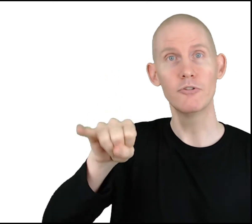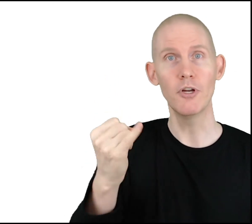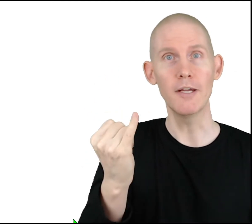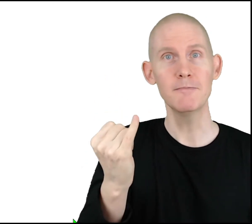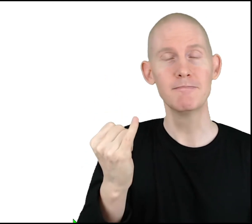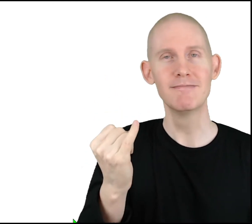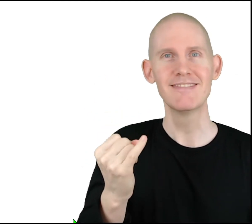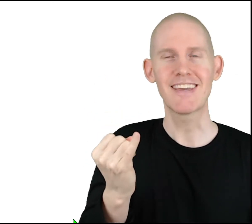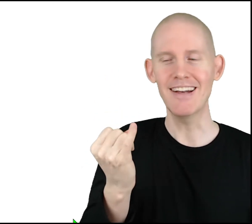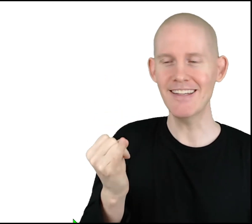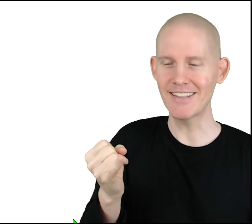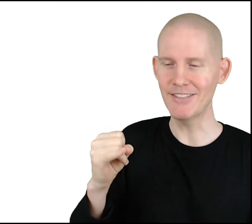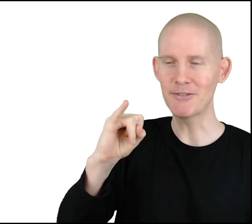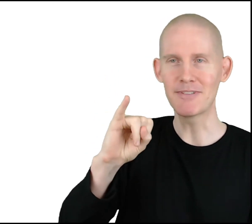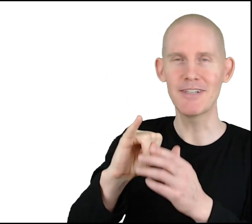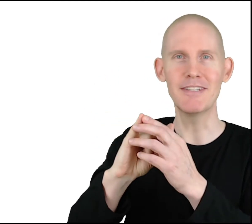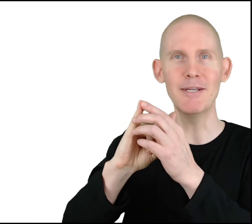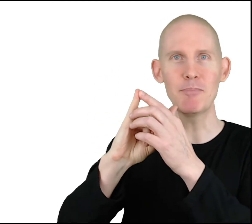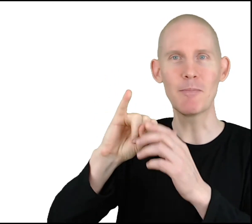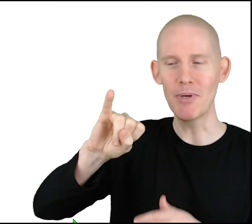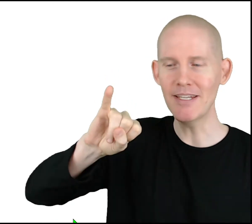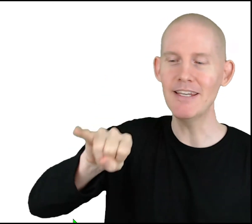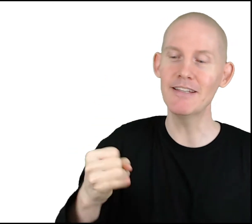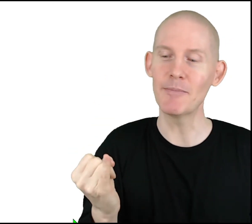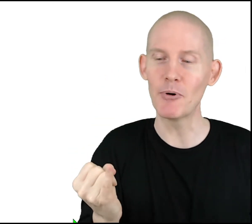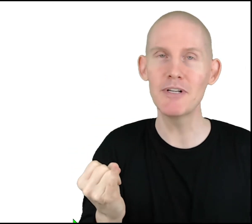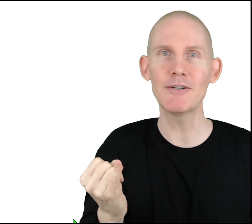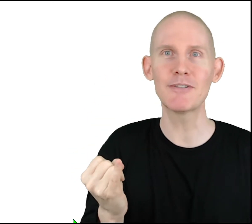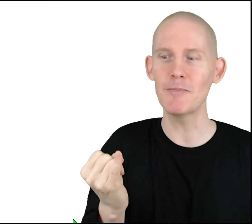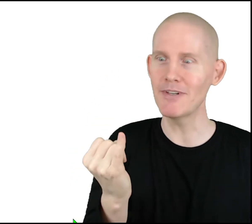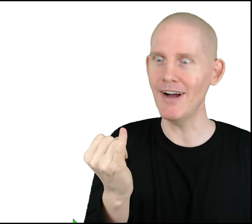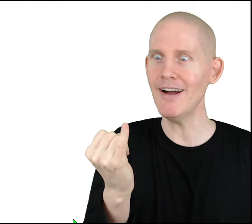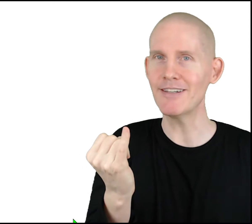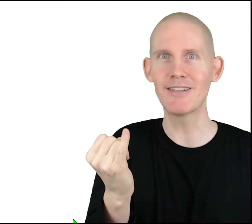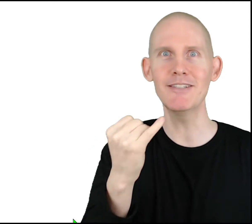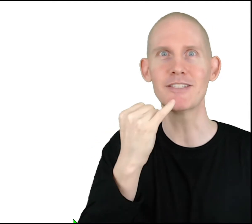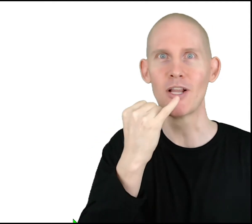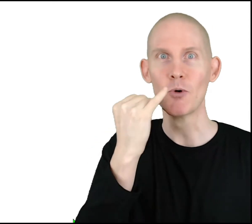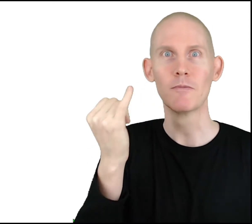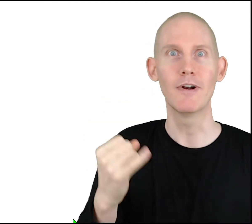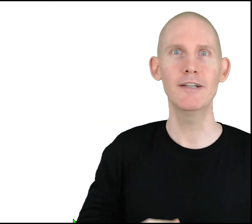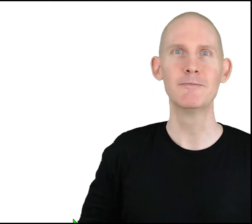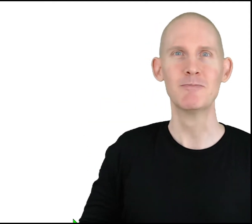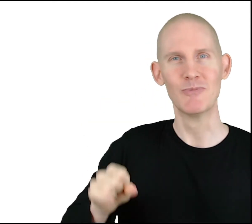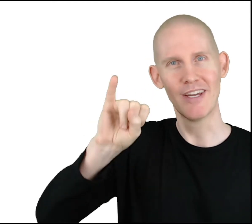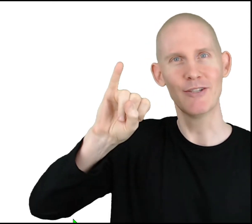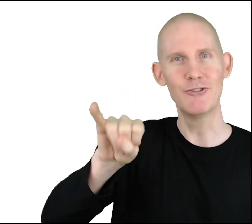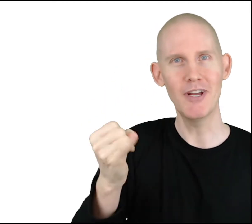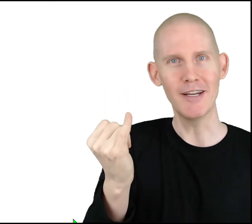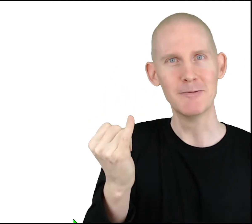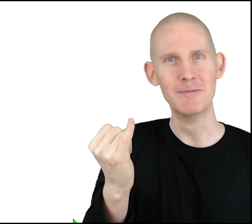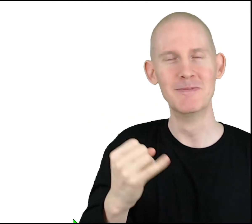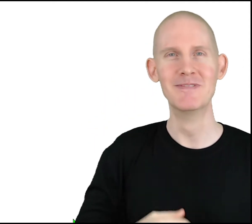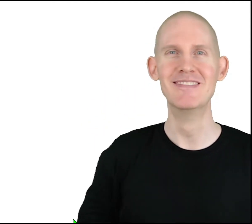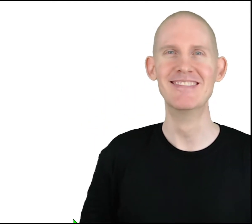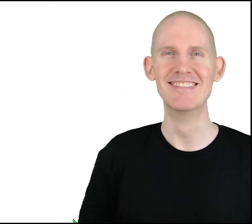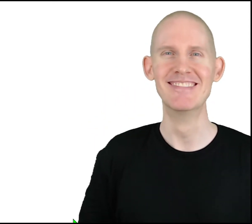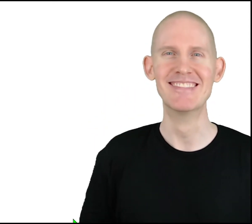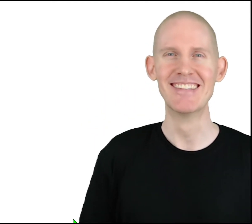J. Kind of like you're going to dip your pinky in the pudding or something. Ah, delicious. Right? J. All